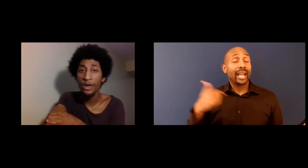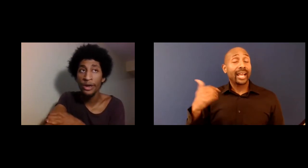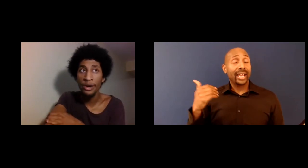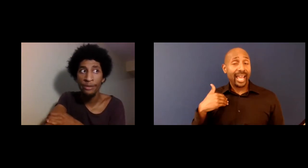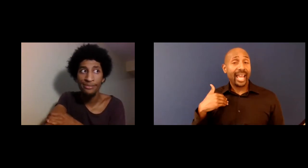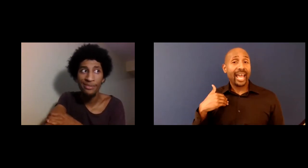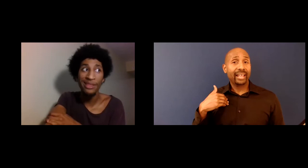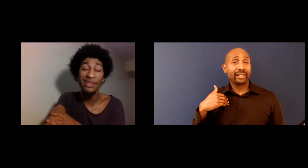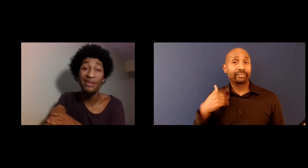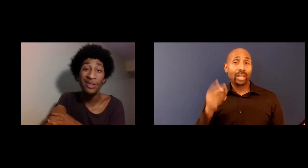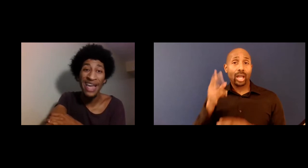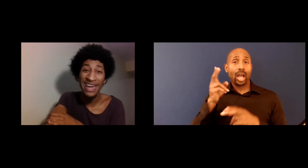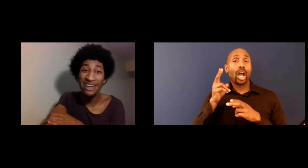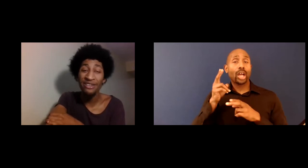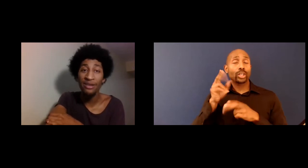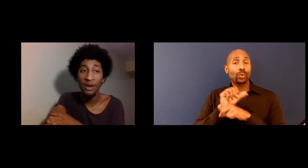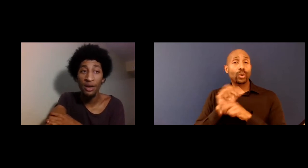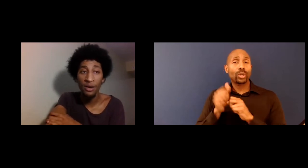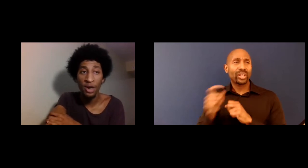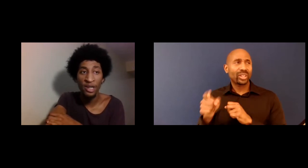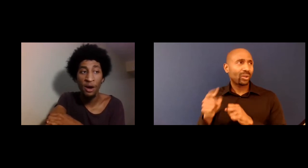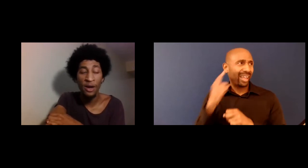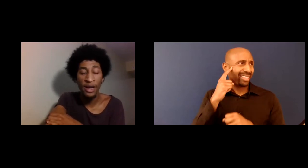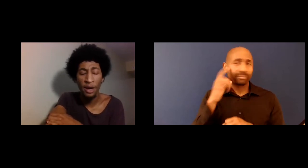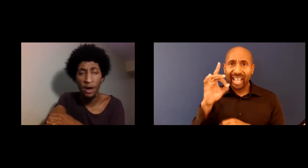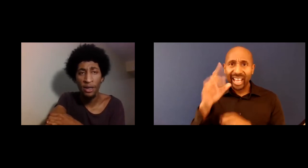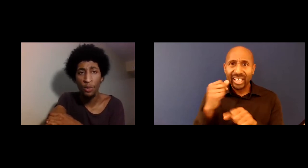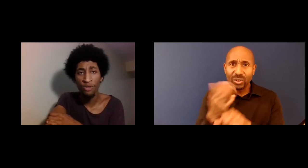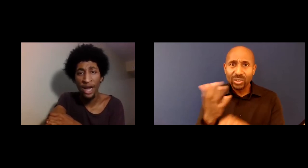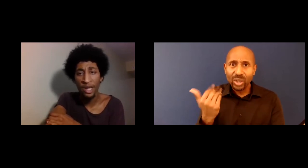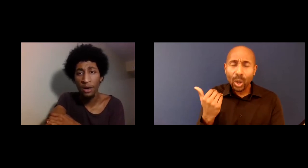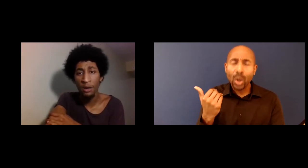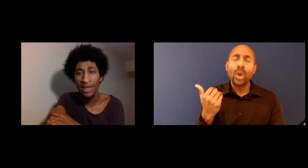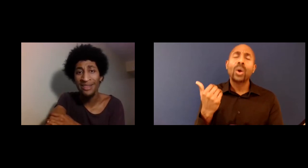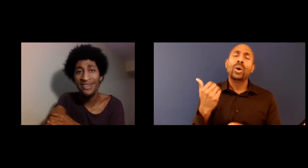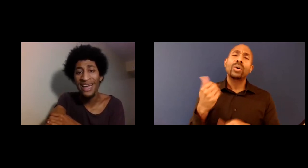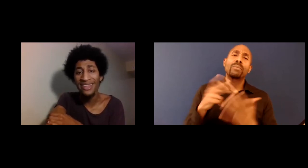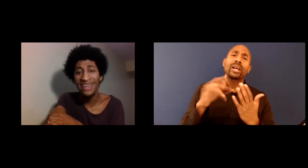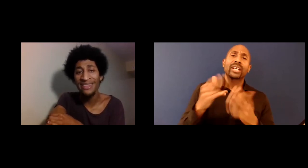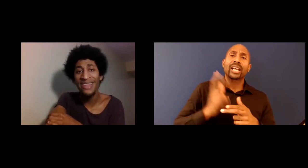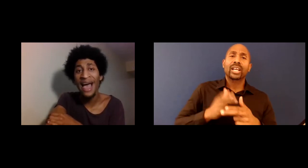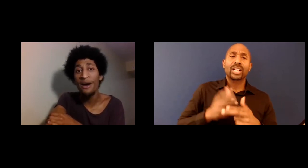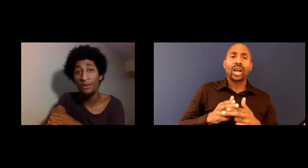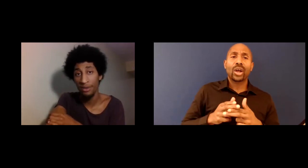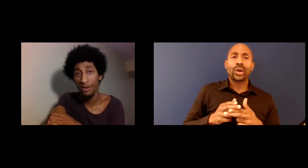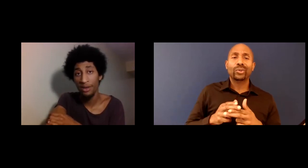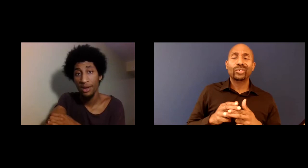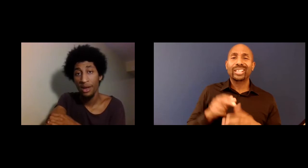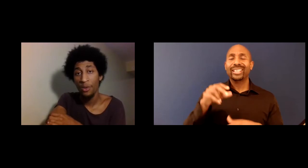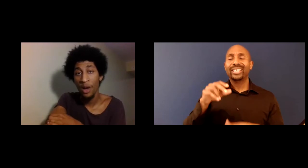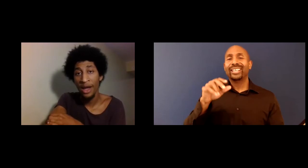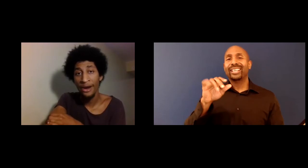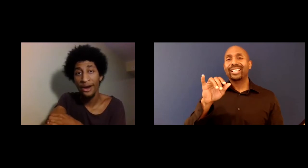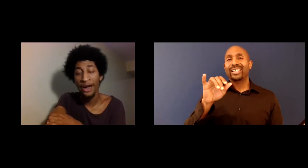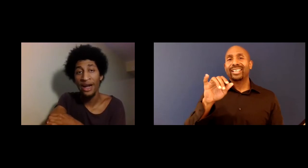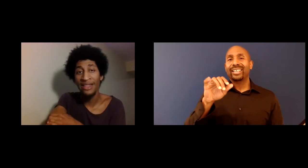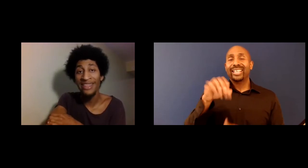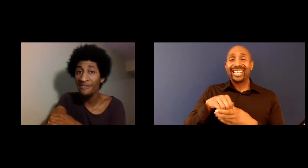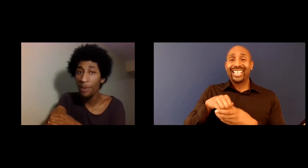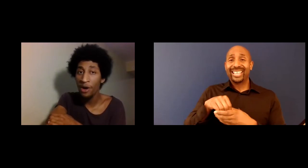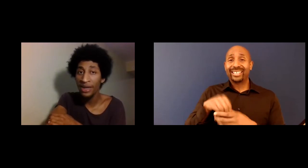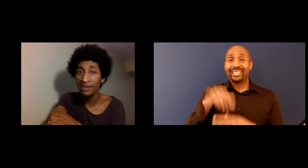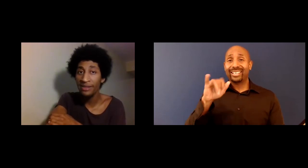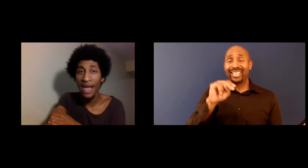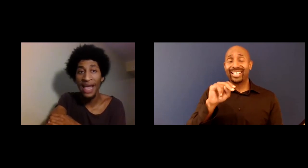with her, I think this was 8 years ago, on a project called In Sight and Sound, where